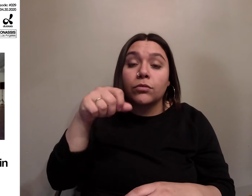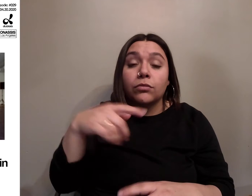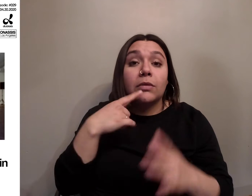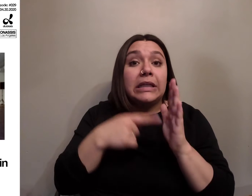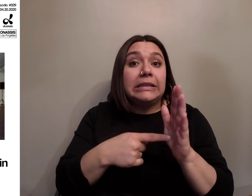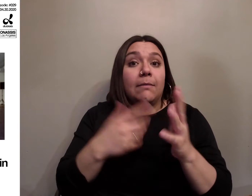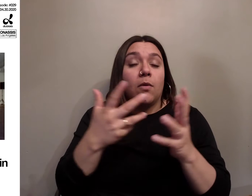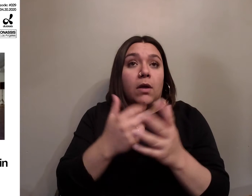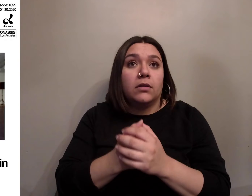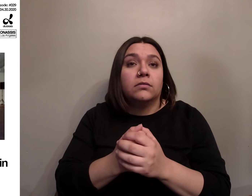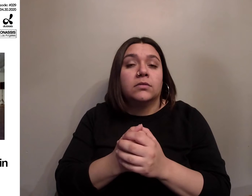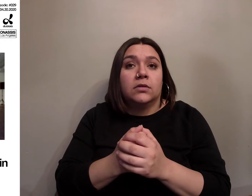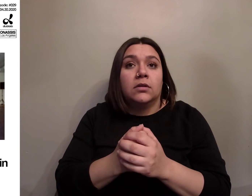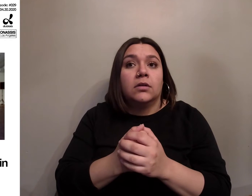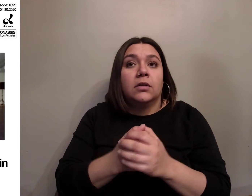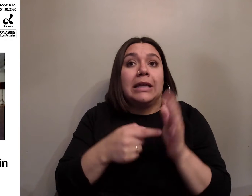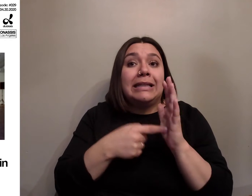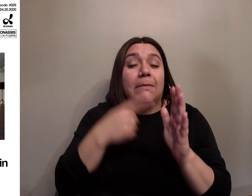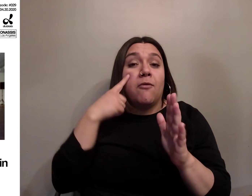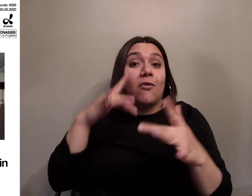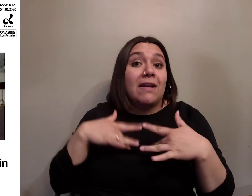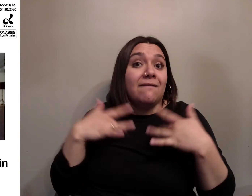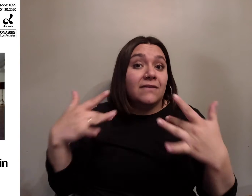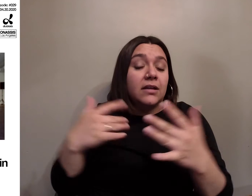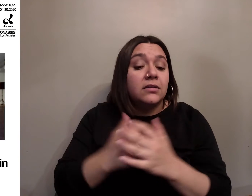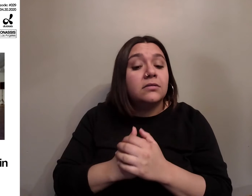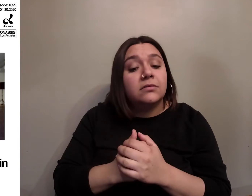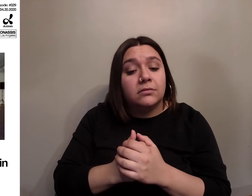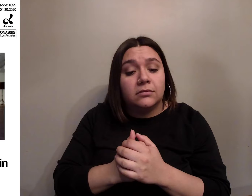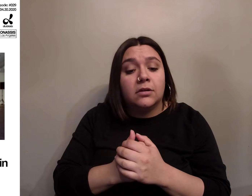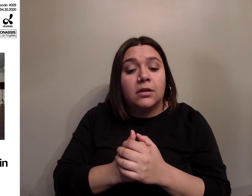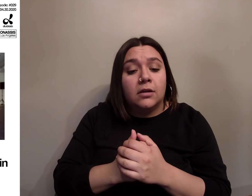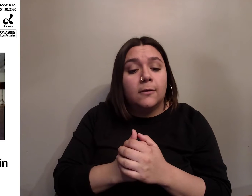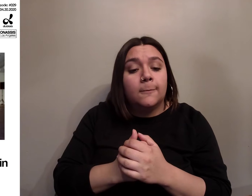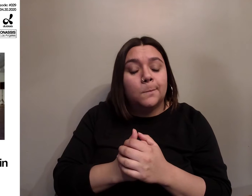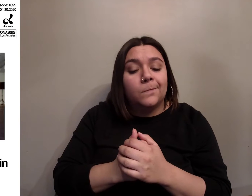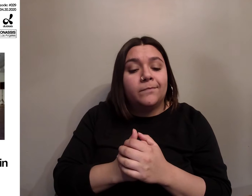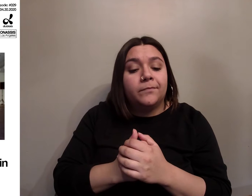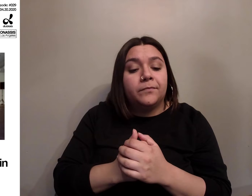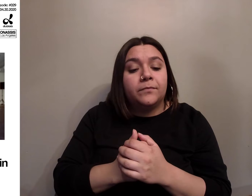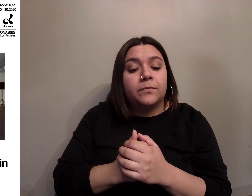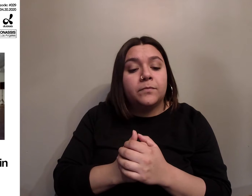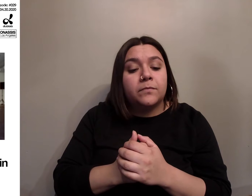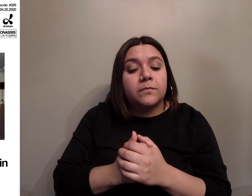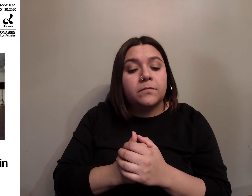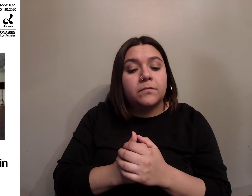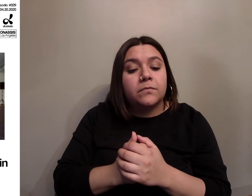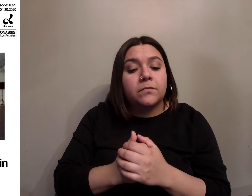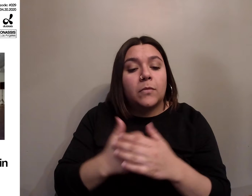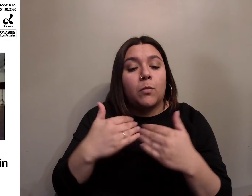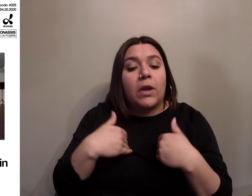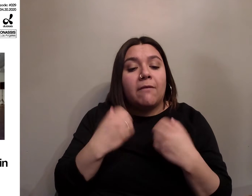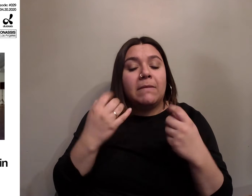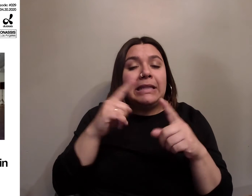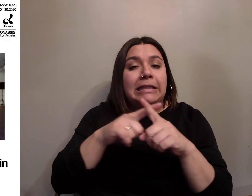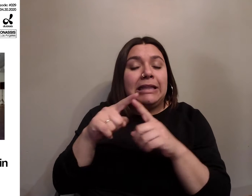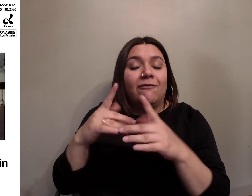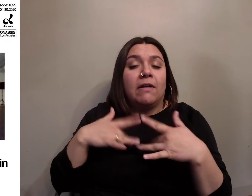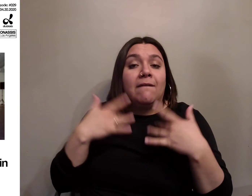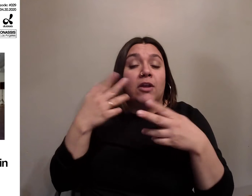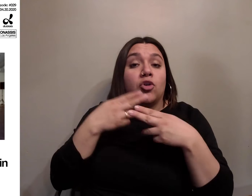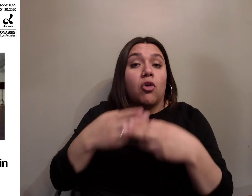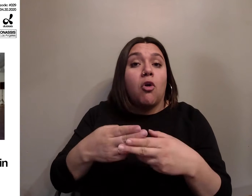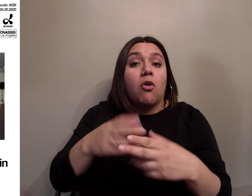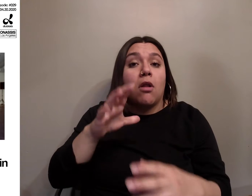Yes, an example of an event that we had is we have a series of events